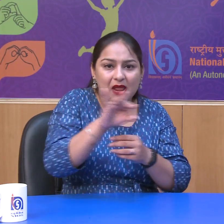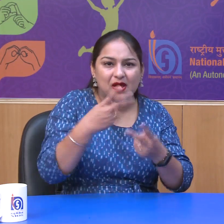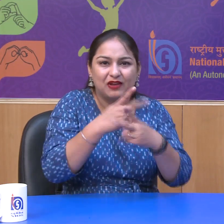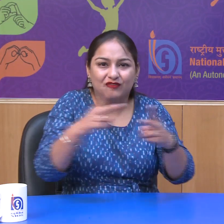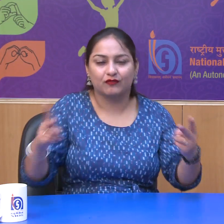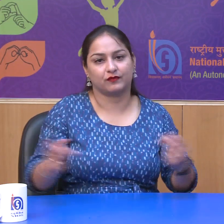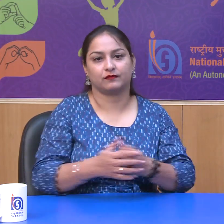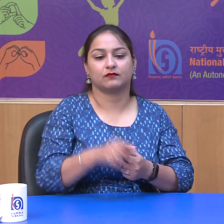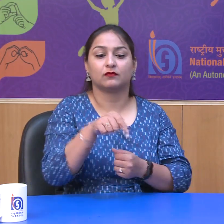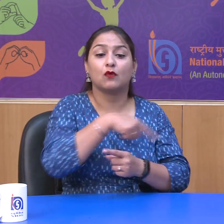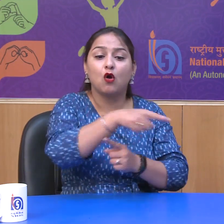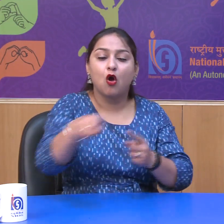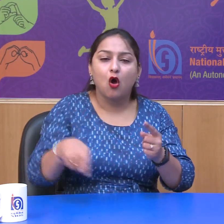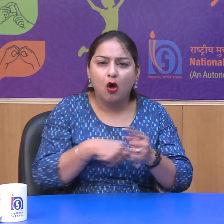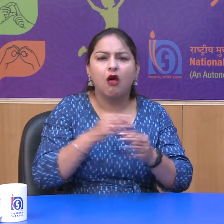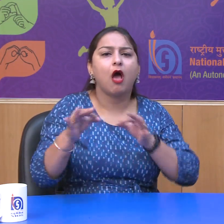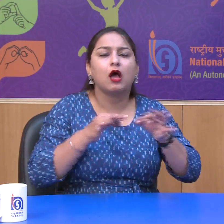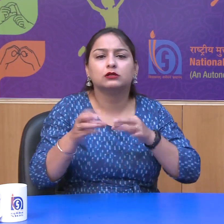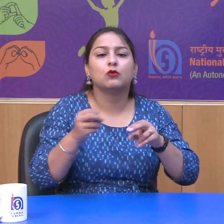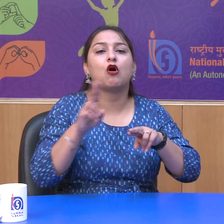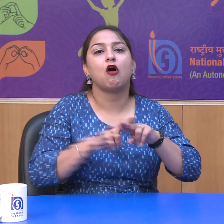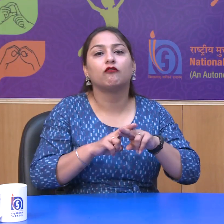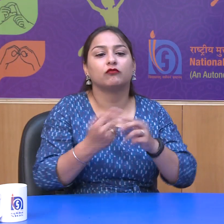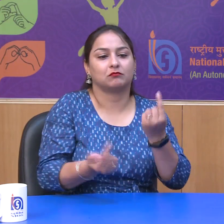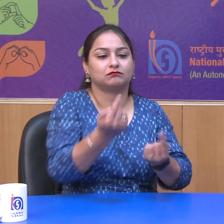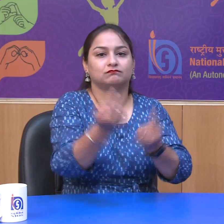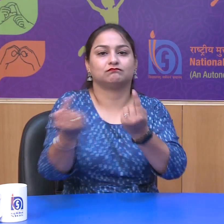All these are examples of plantation crops.